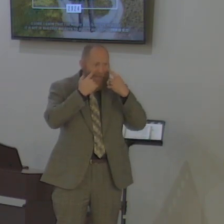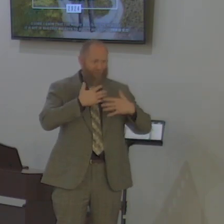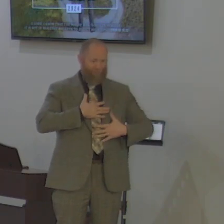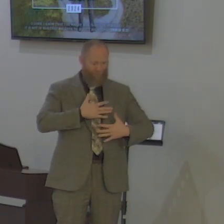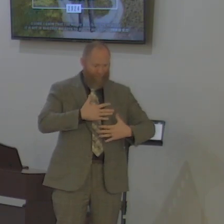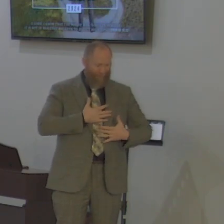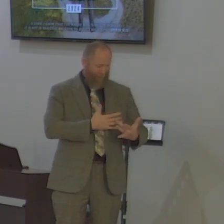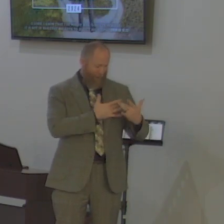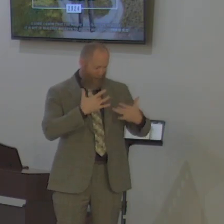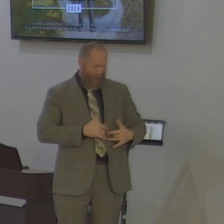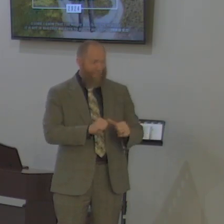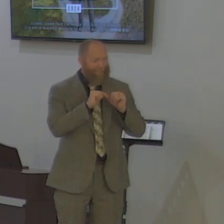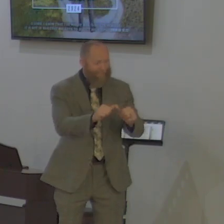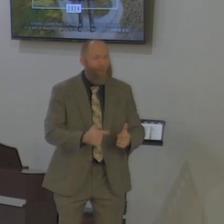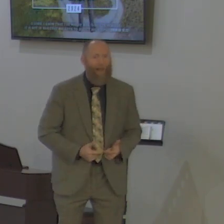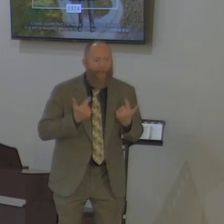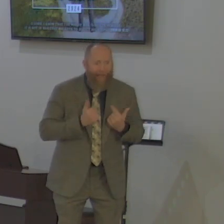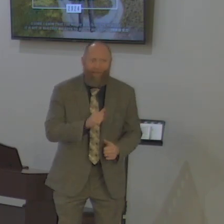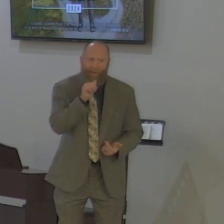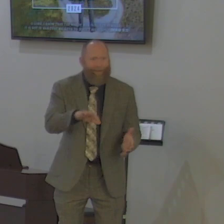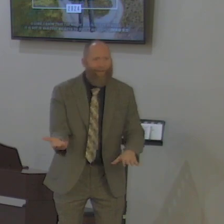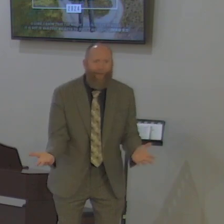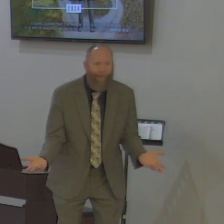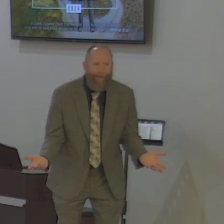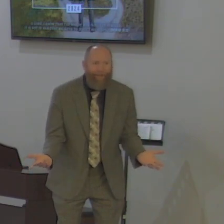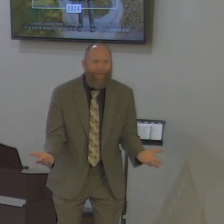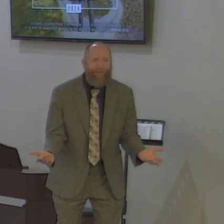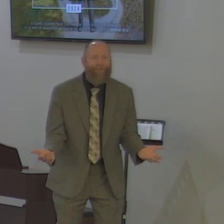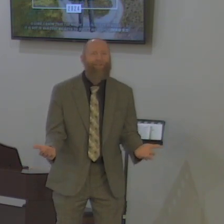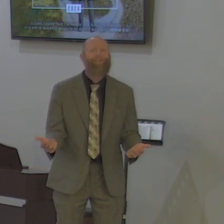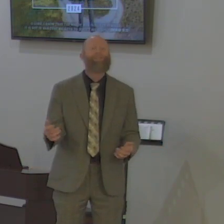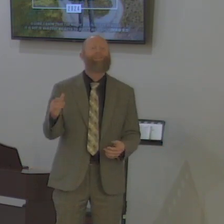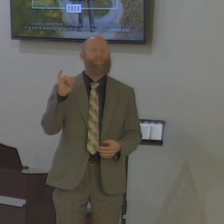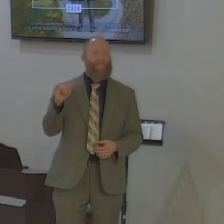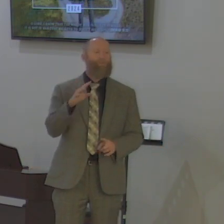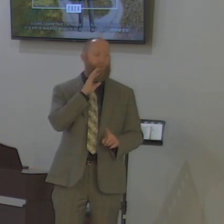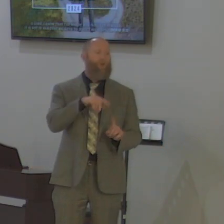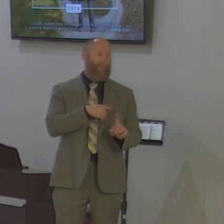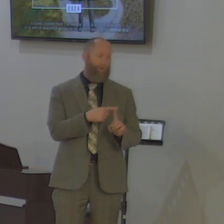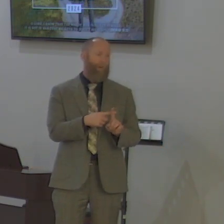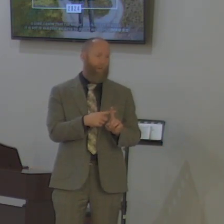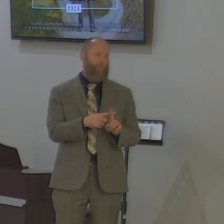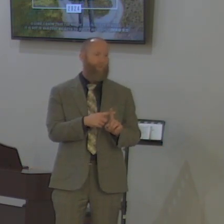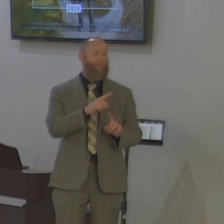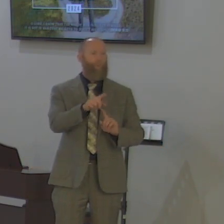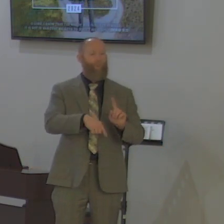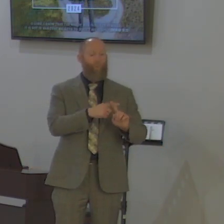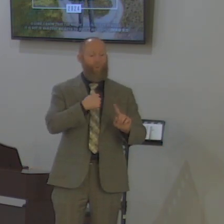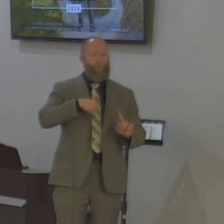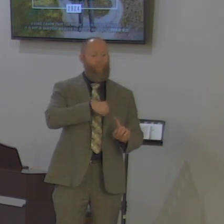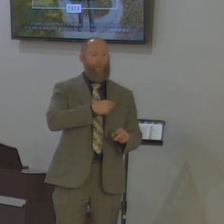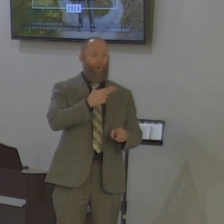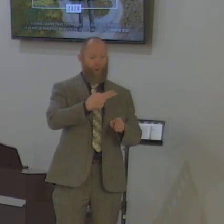what we're seeking after is lives and lives together